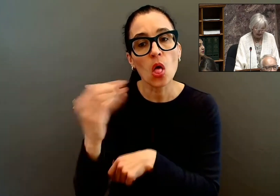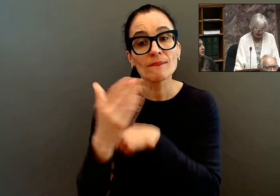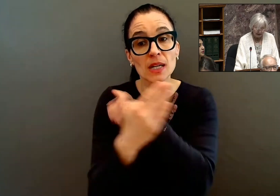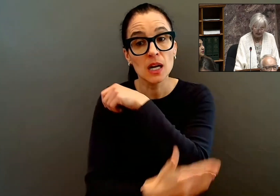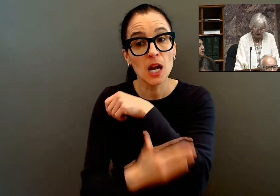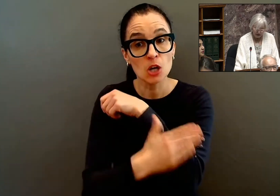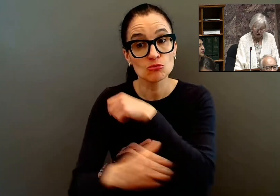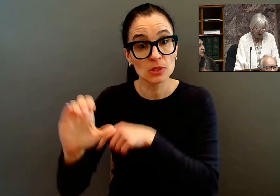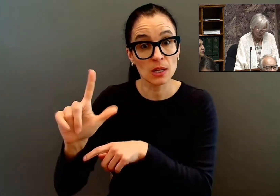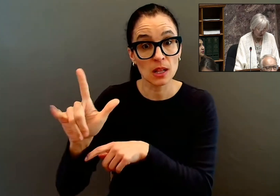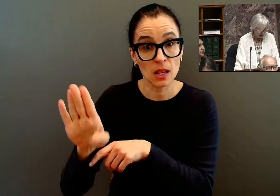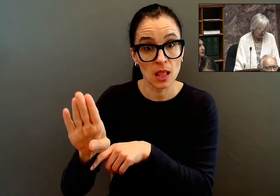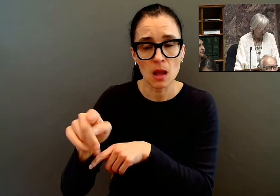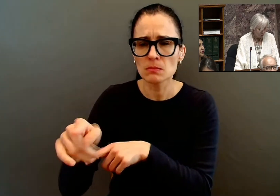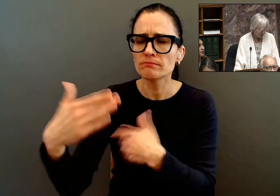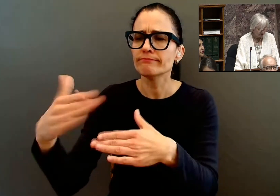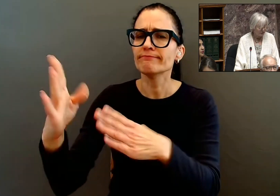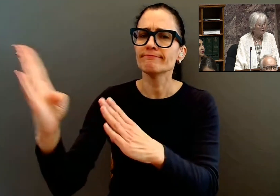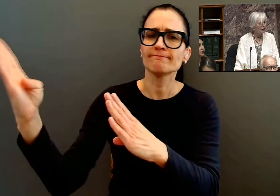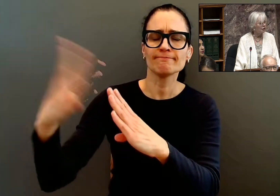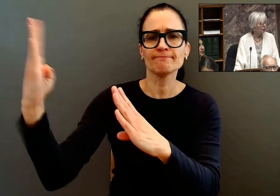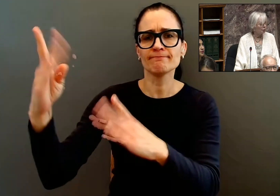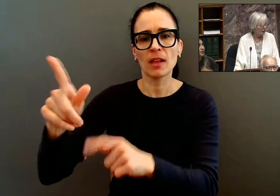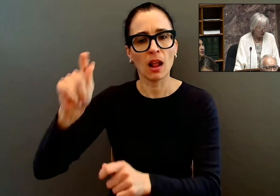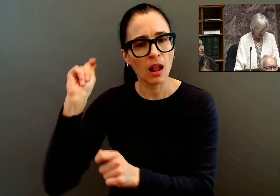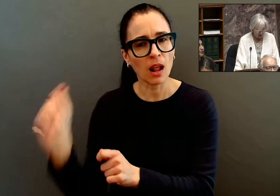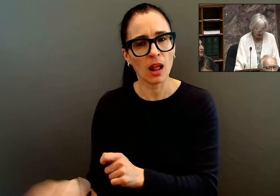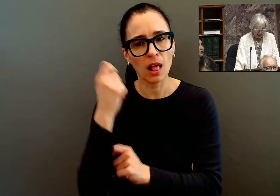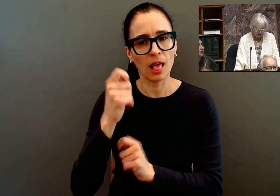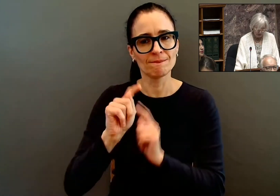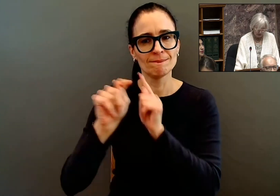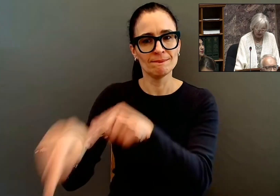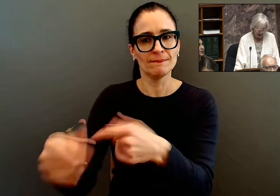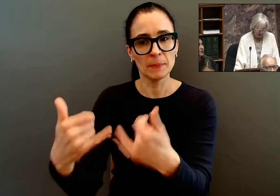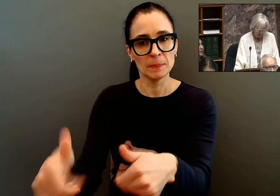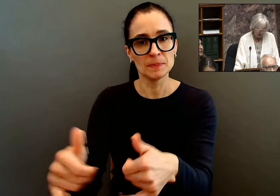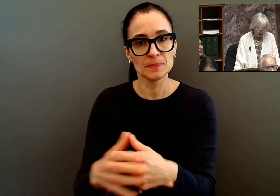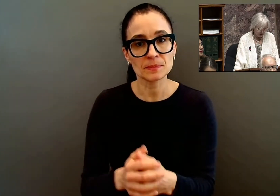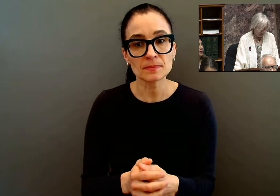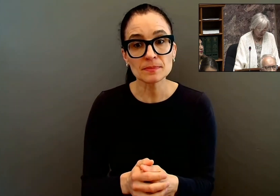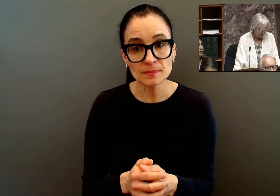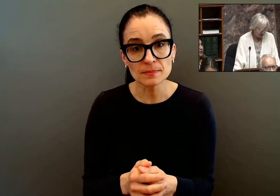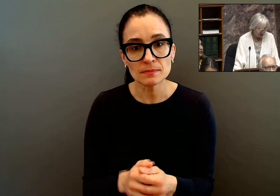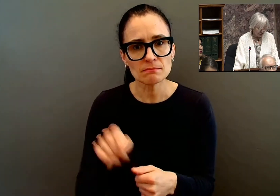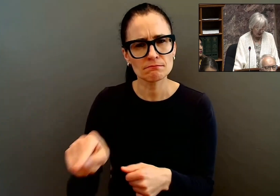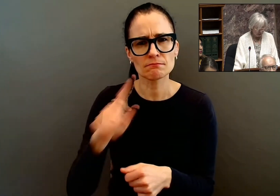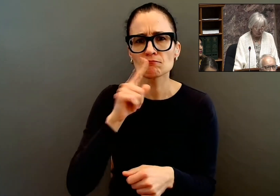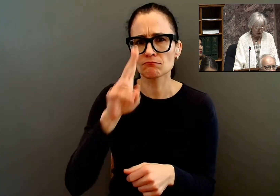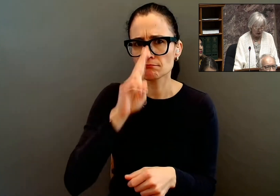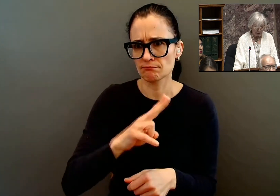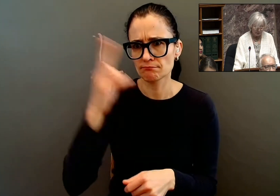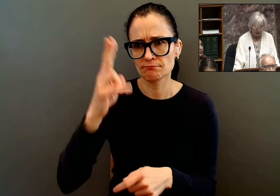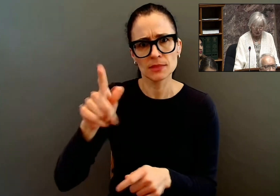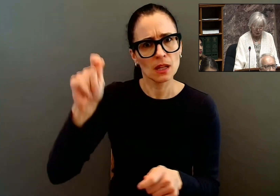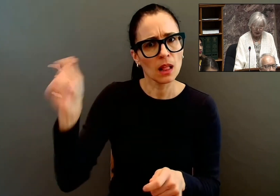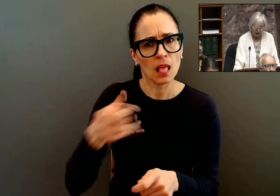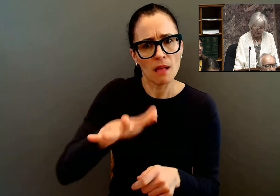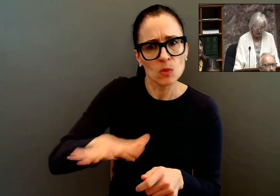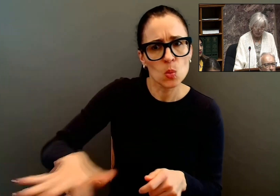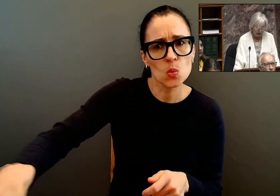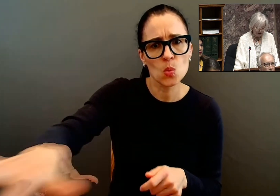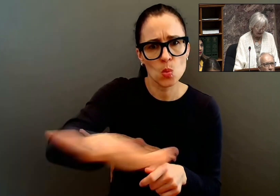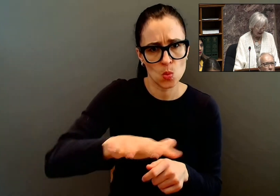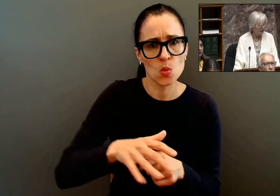distinct signature design courses, the Ridge and the Canal. The ridge is characterized by